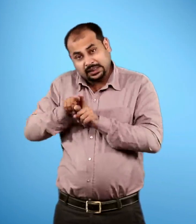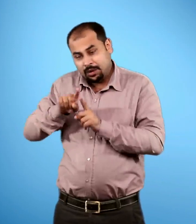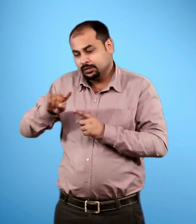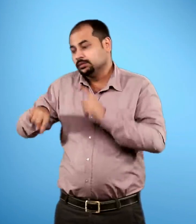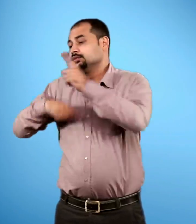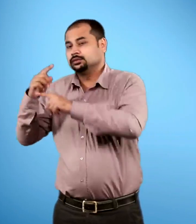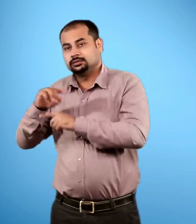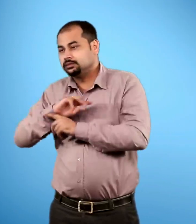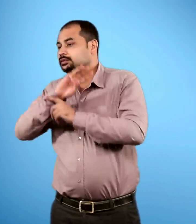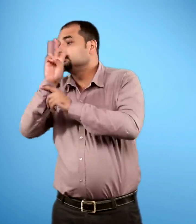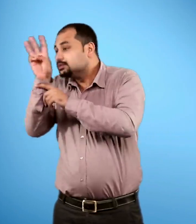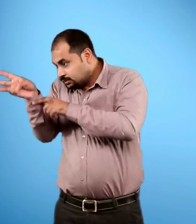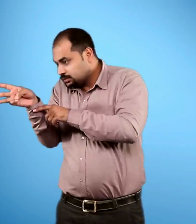turn.